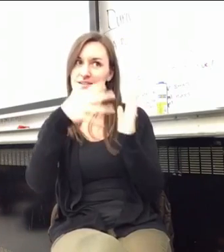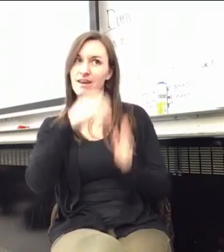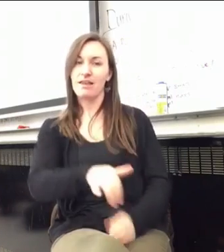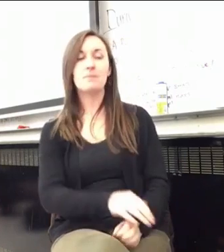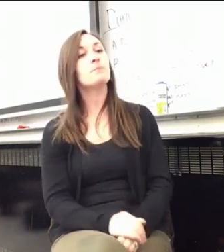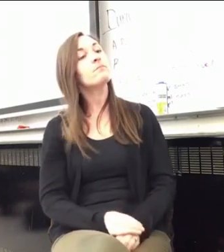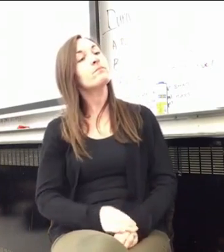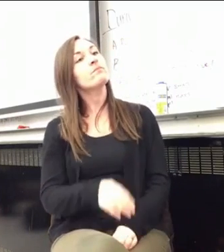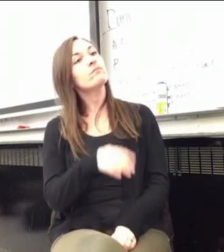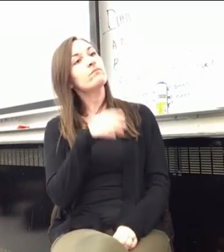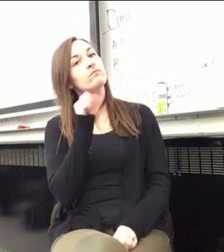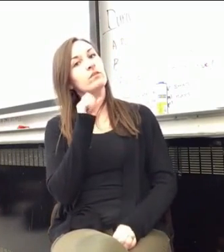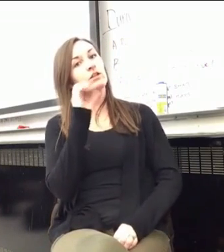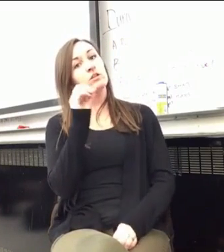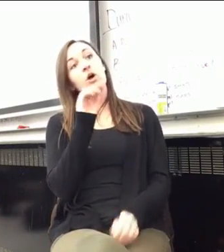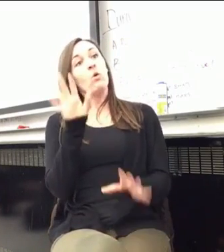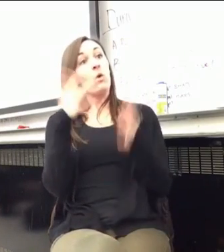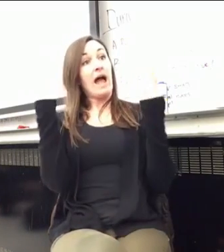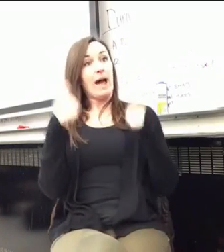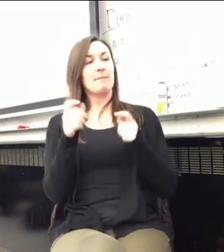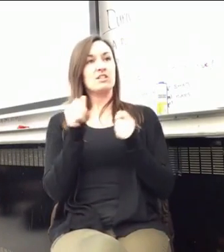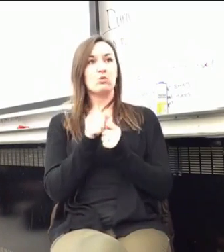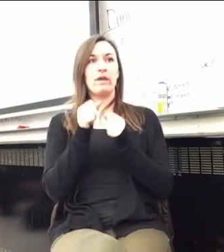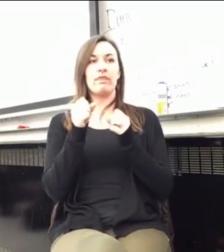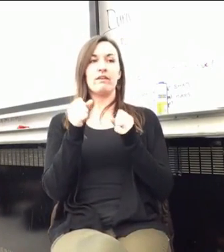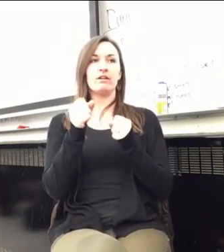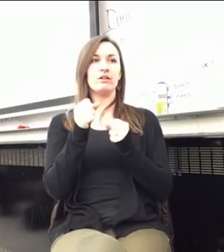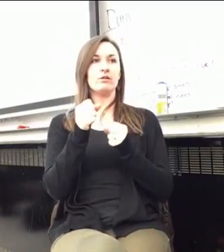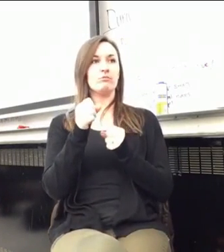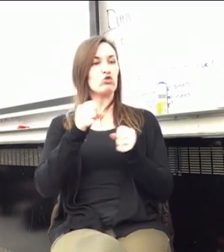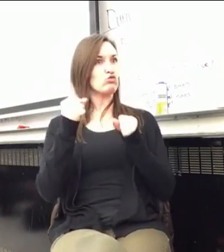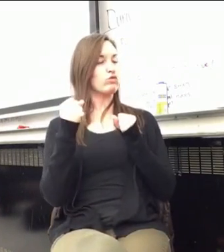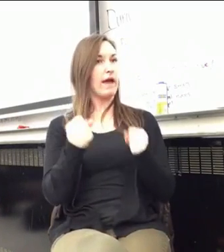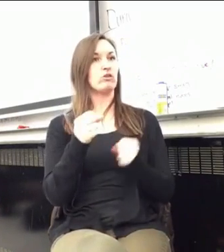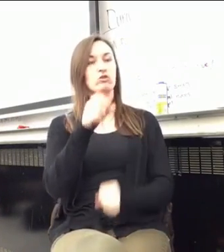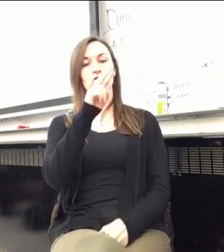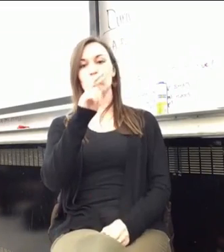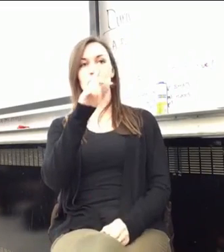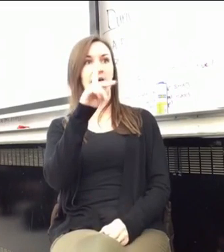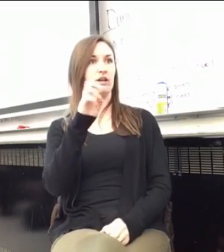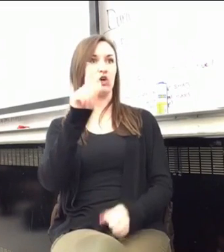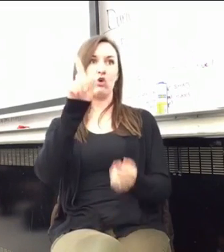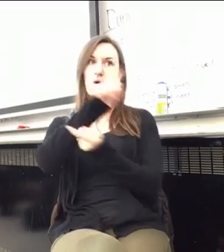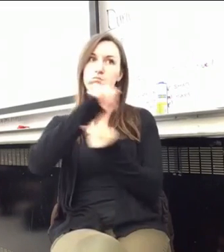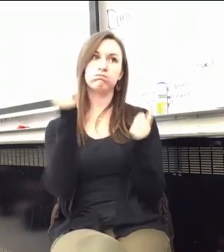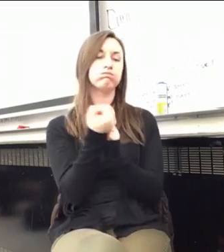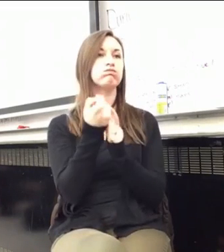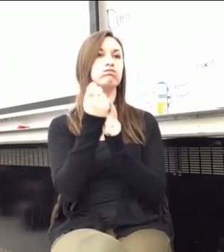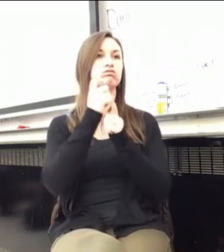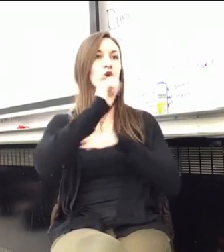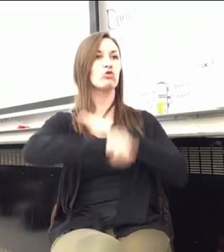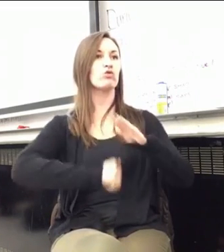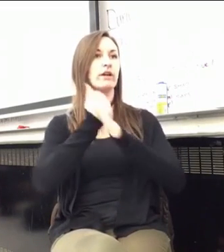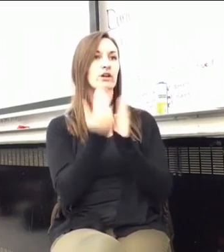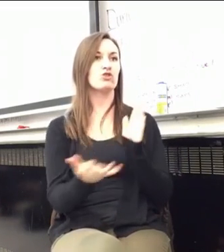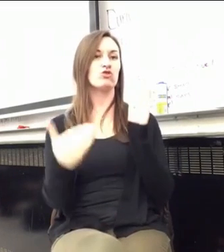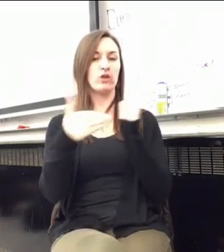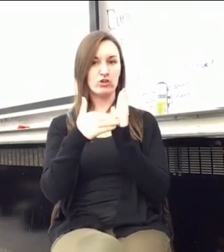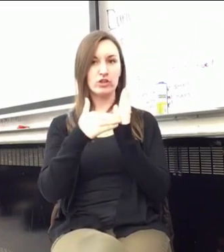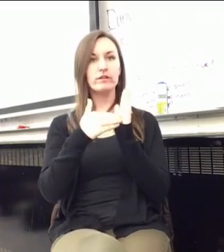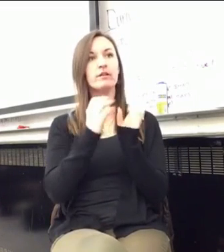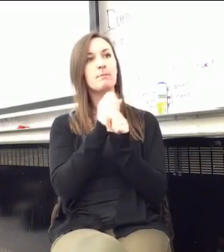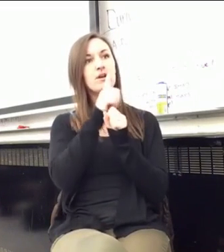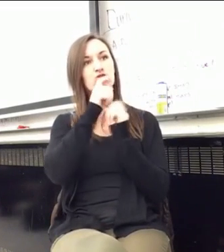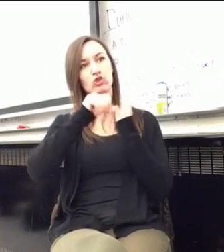So, what happens in this radical Reconstruction is if you will make sure to highlight this two sides thing, on